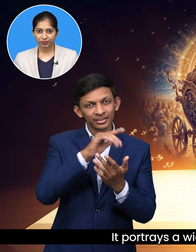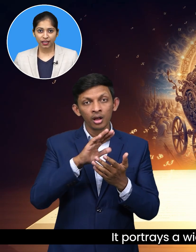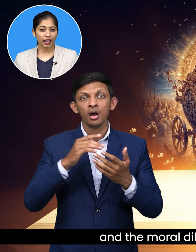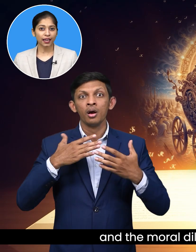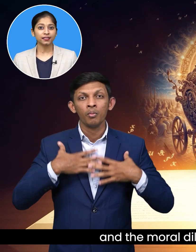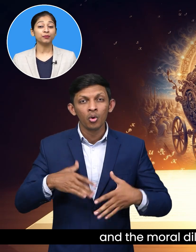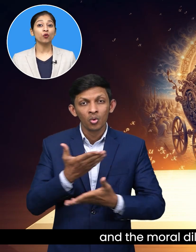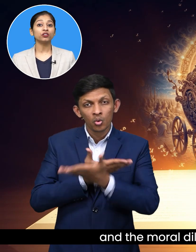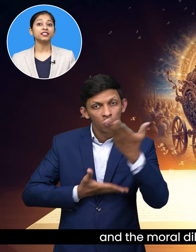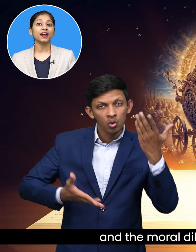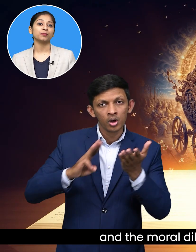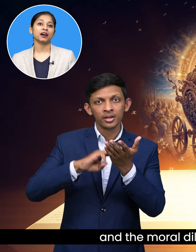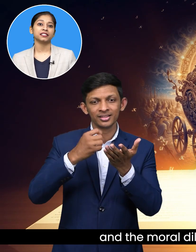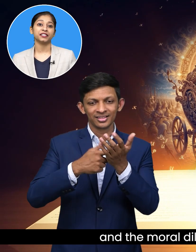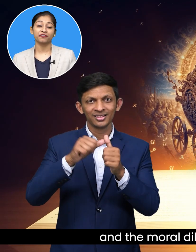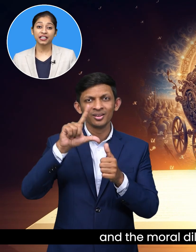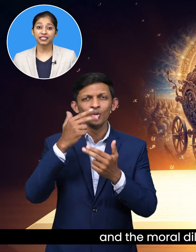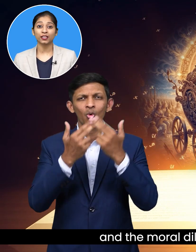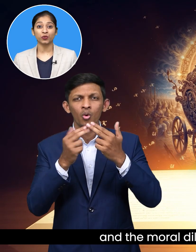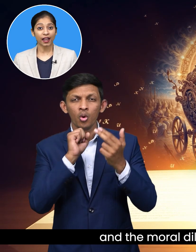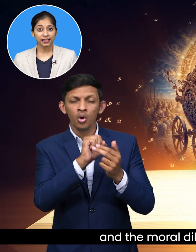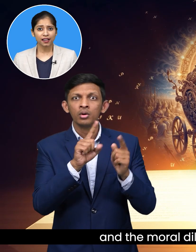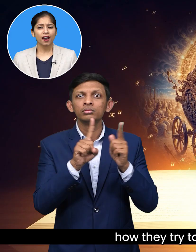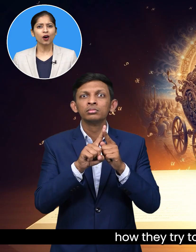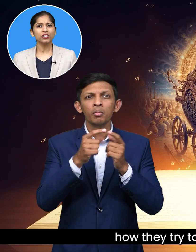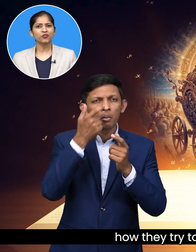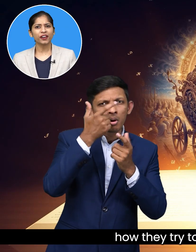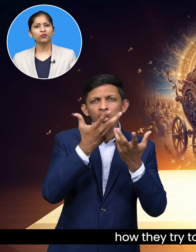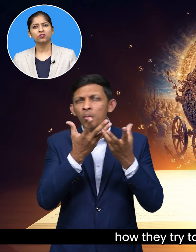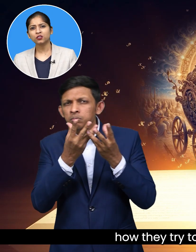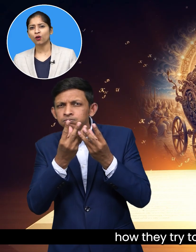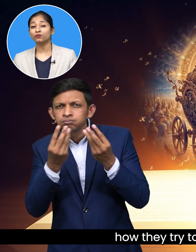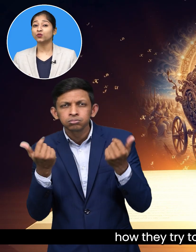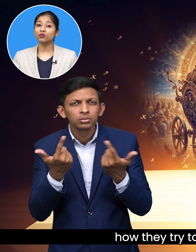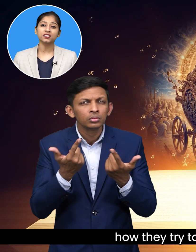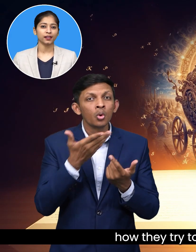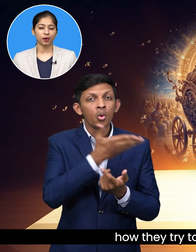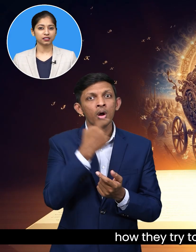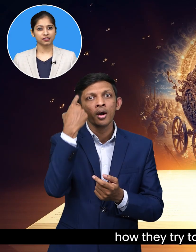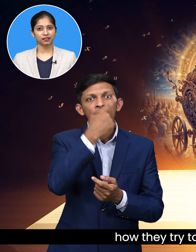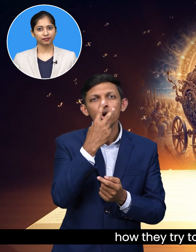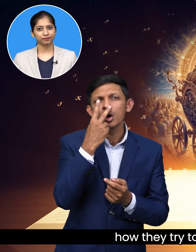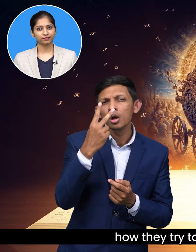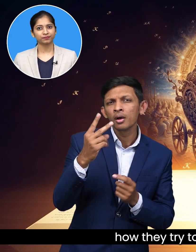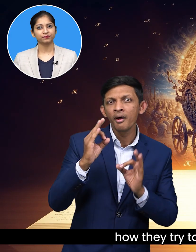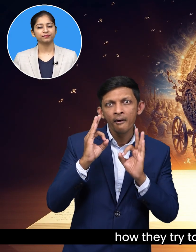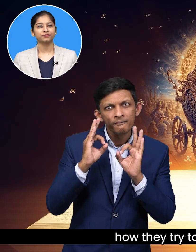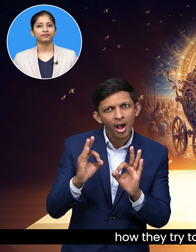beings and the moral dilemmas they face, as well as how they try to resolve those dilemmas.